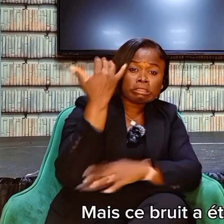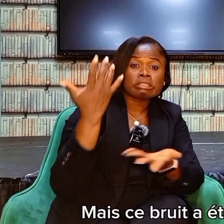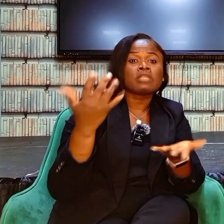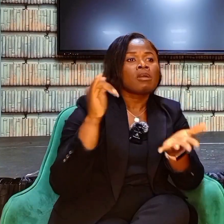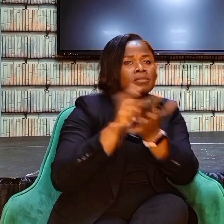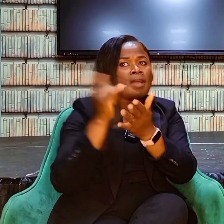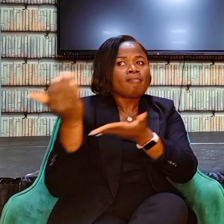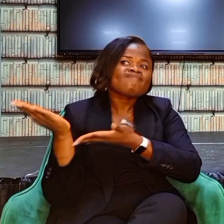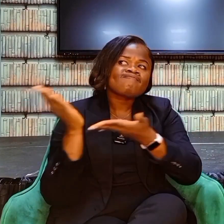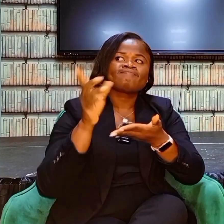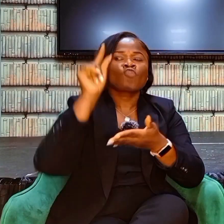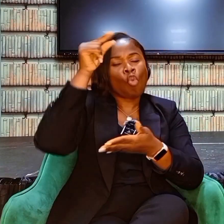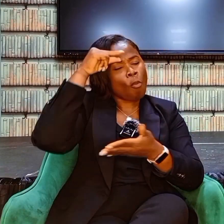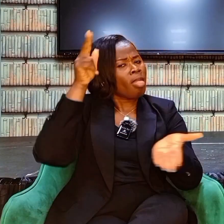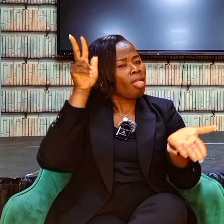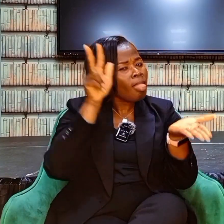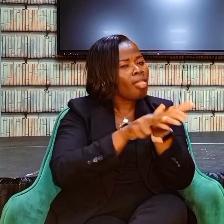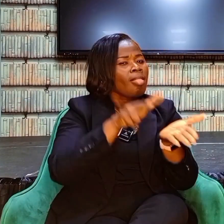framework.